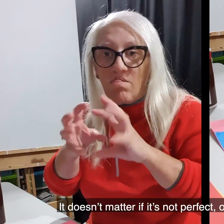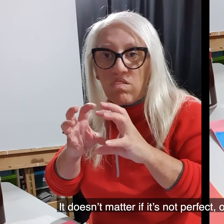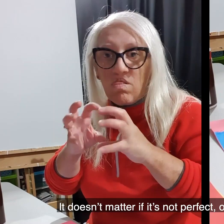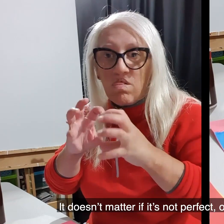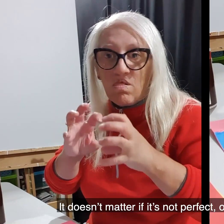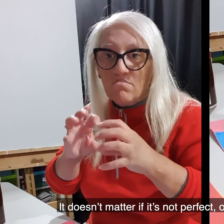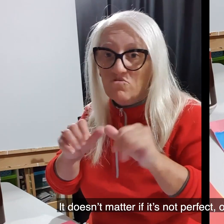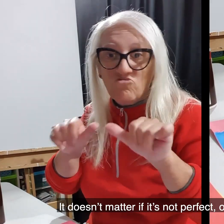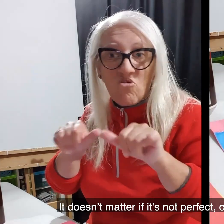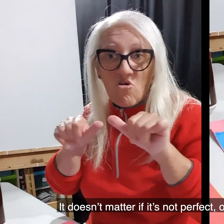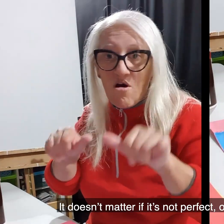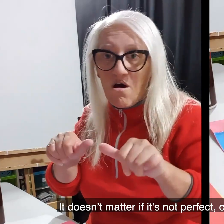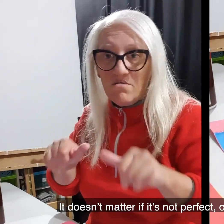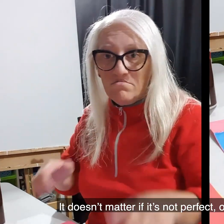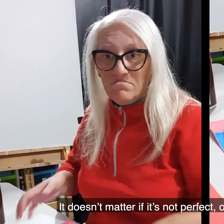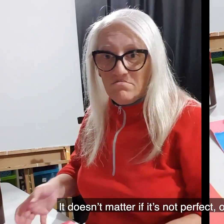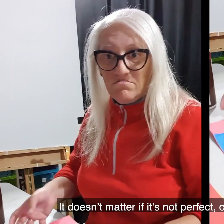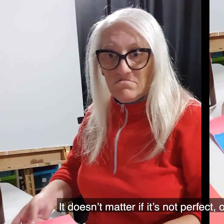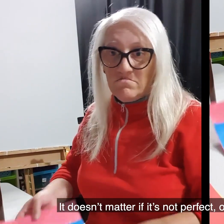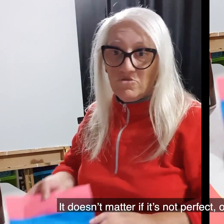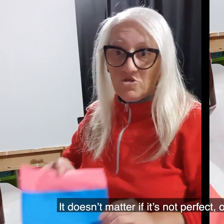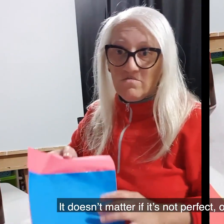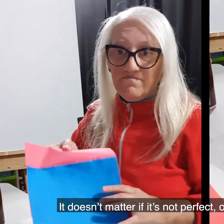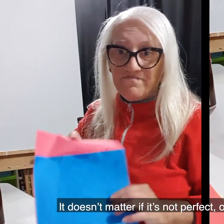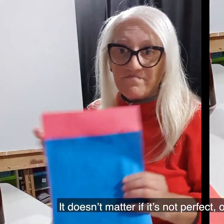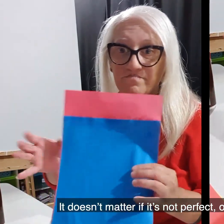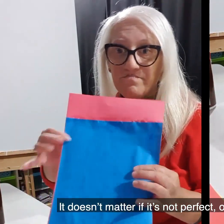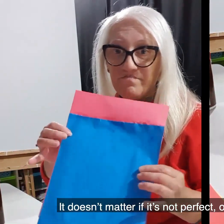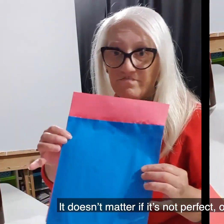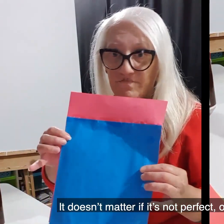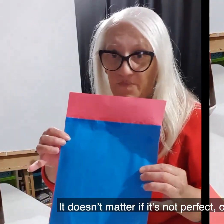It doesn't matter if it's not perfect or if you have some creases.